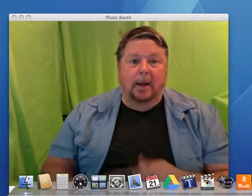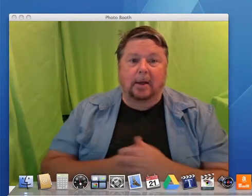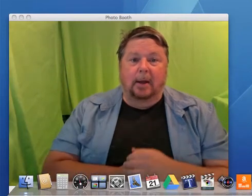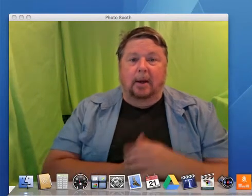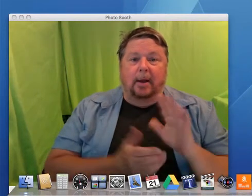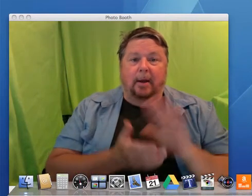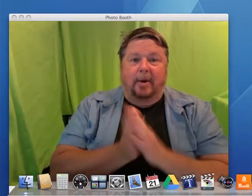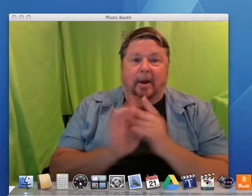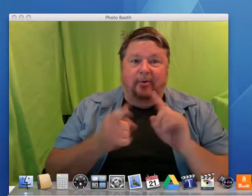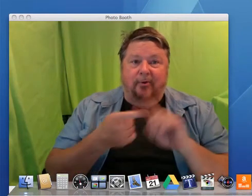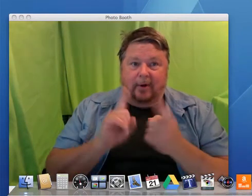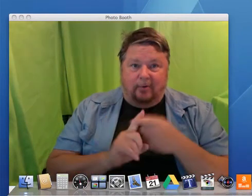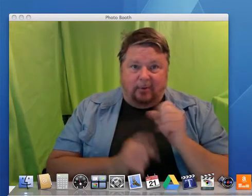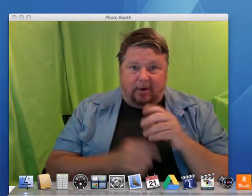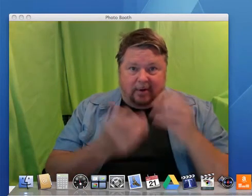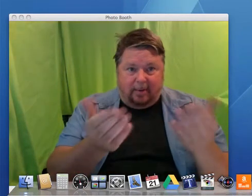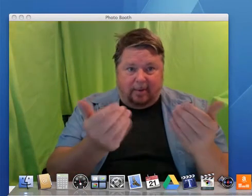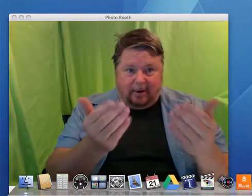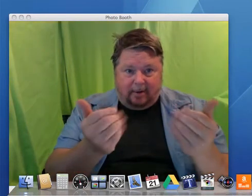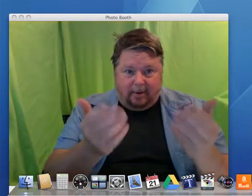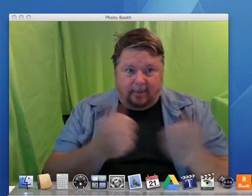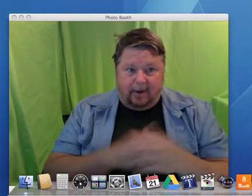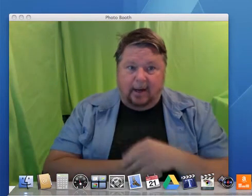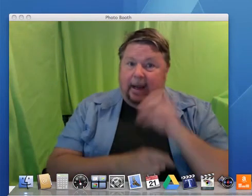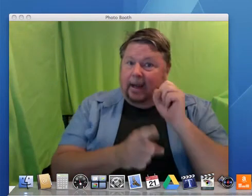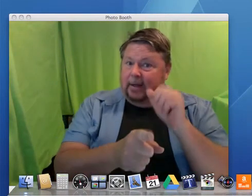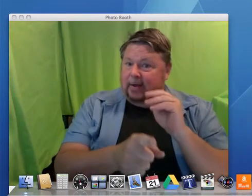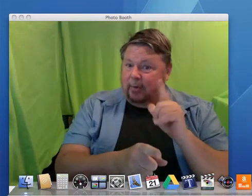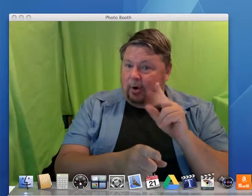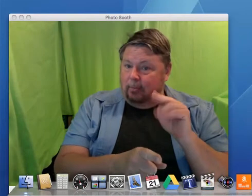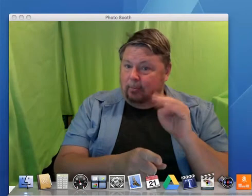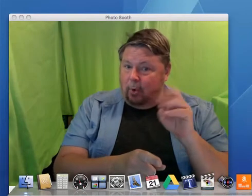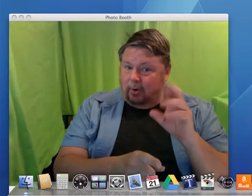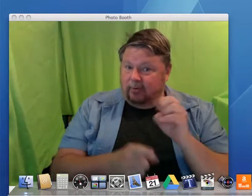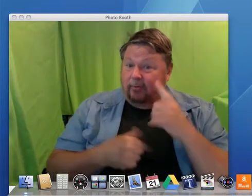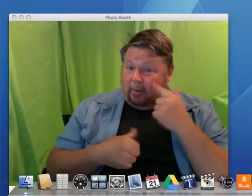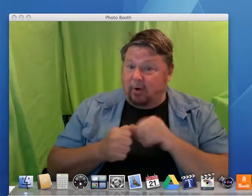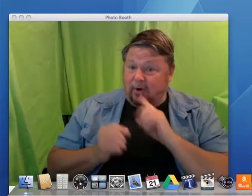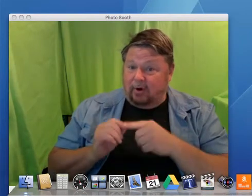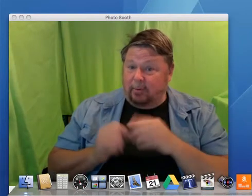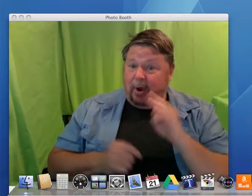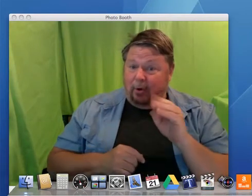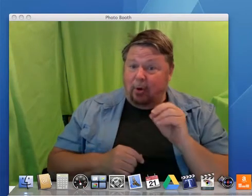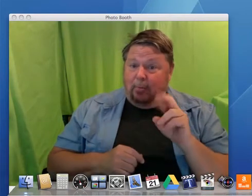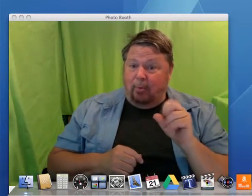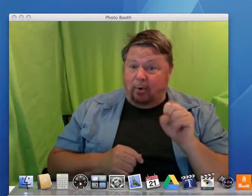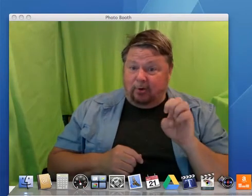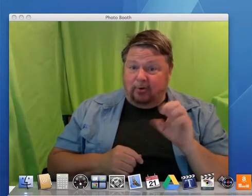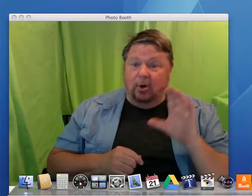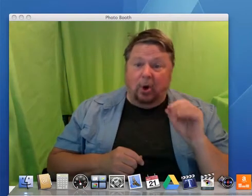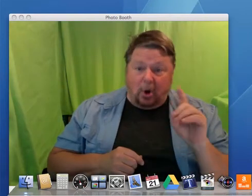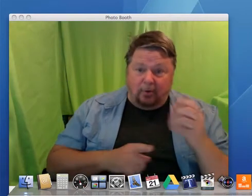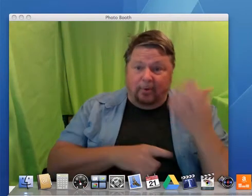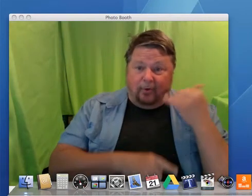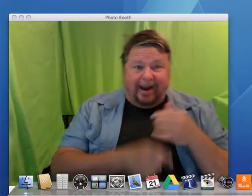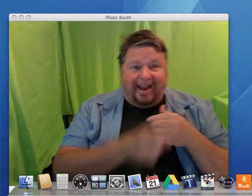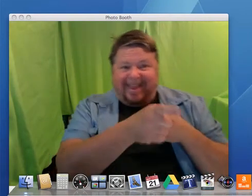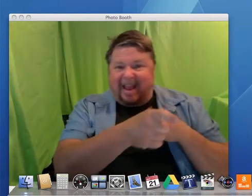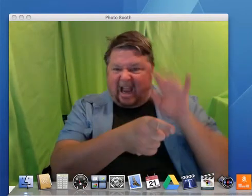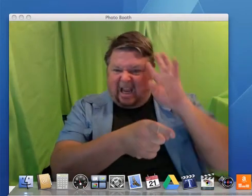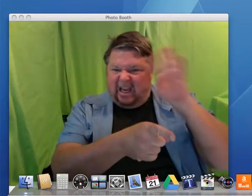Okay? He becomes friends with, come on, Samuel Morse. Remember I talked about Morse code